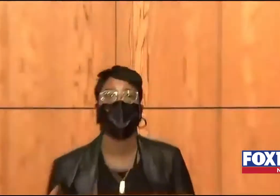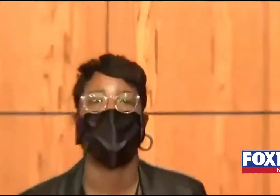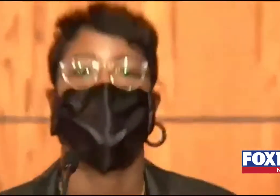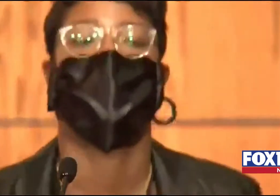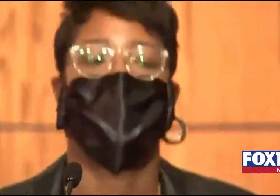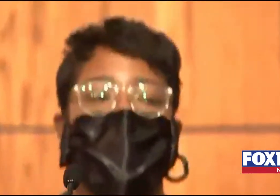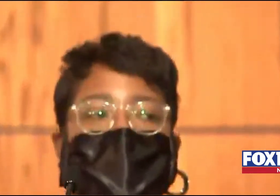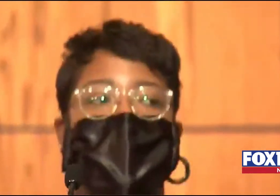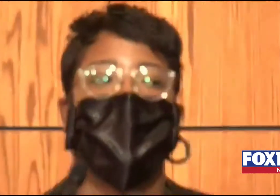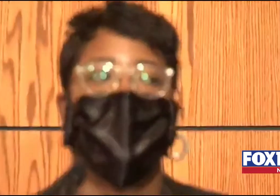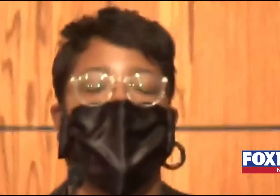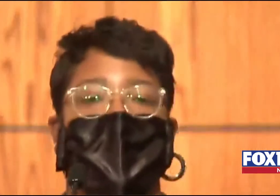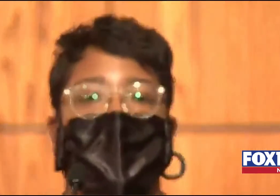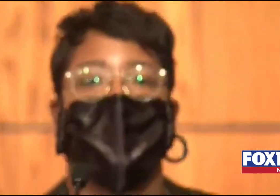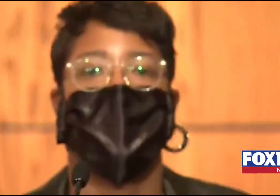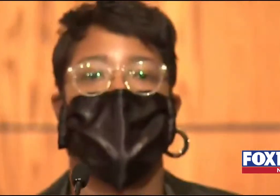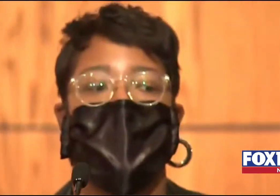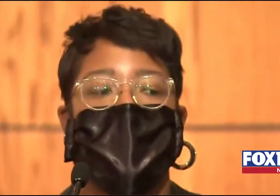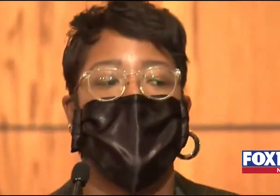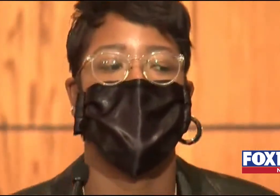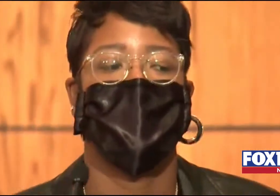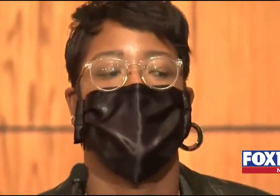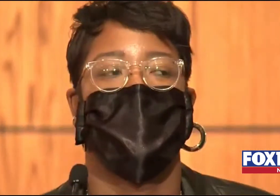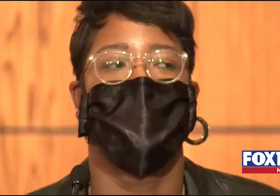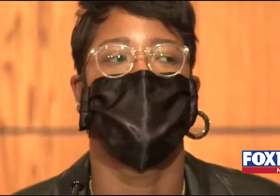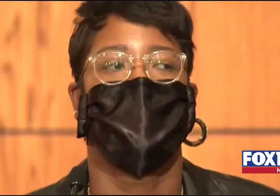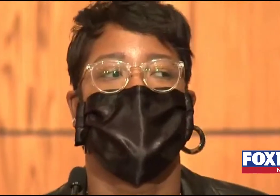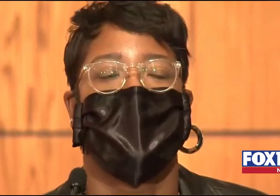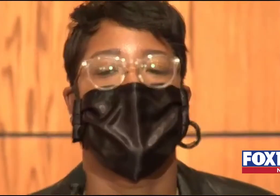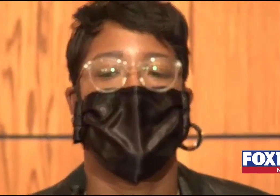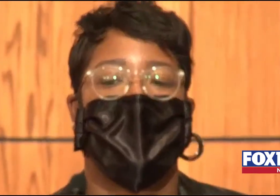I'm trying to, like, Oh, just for her height.